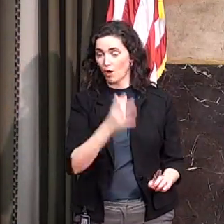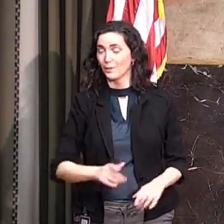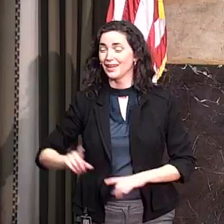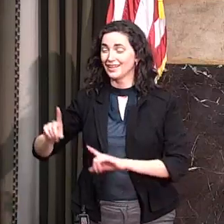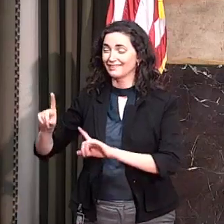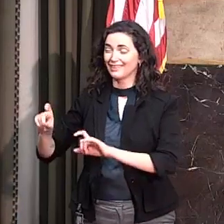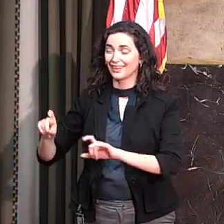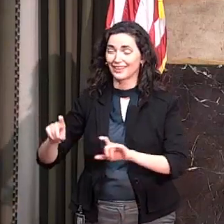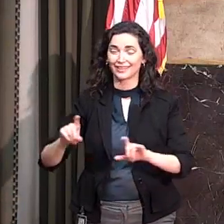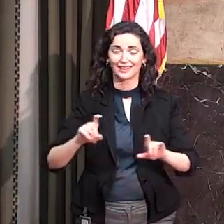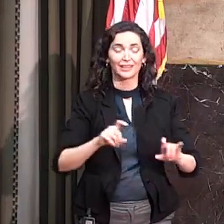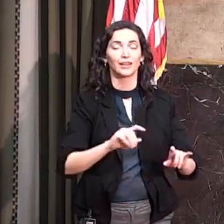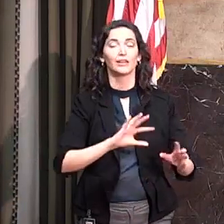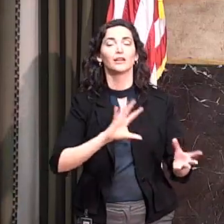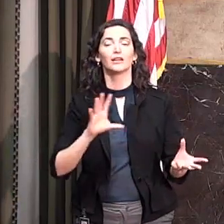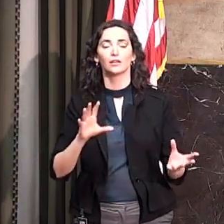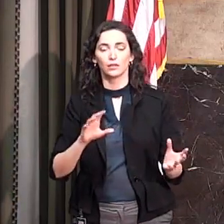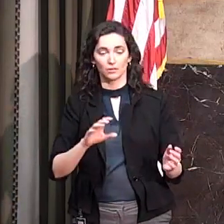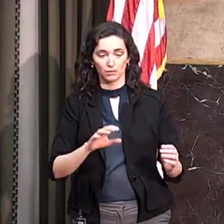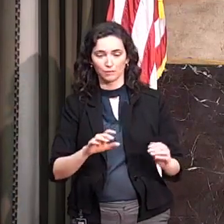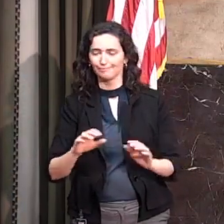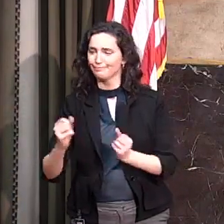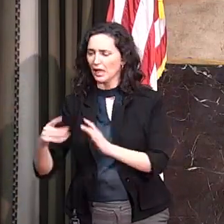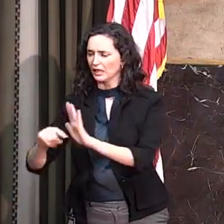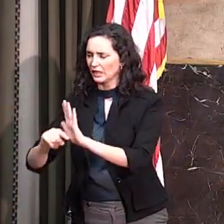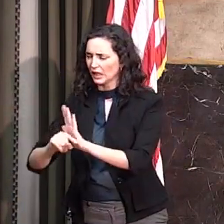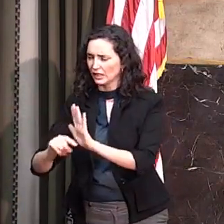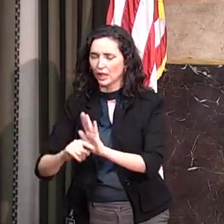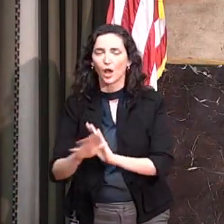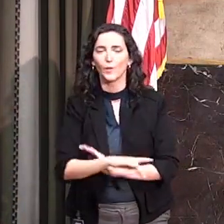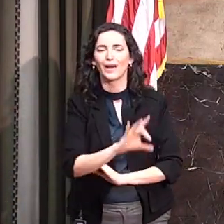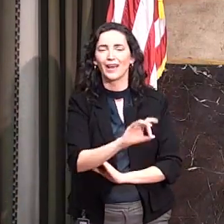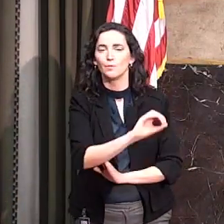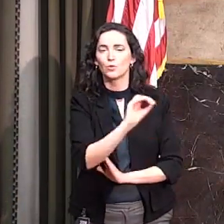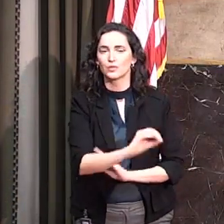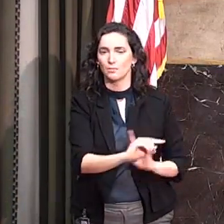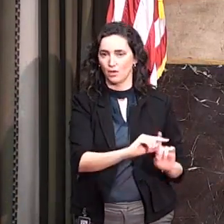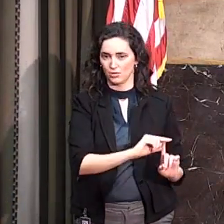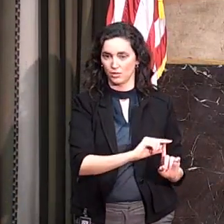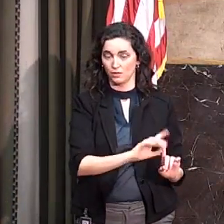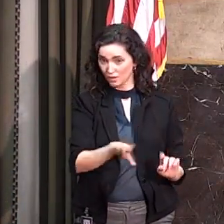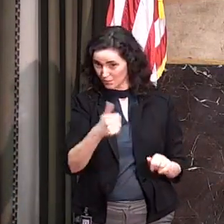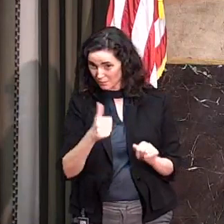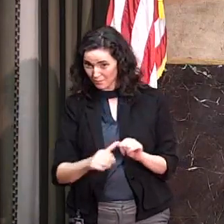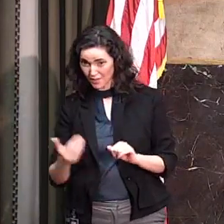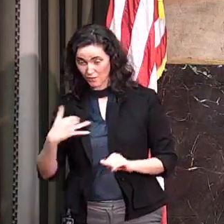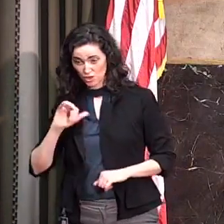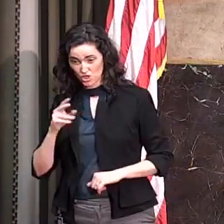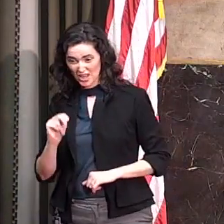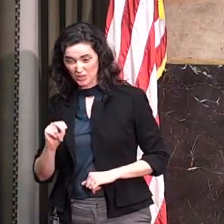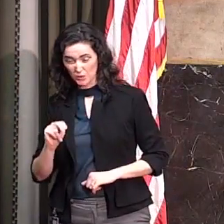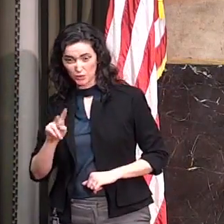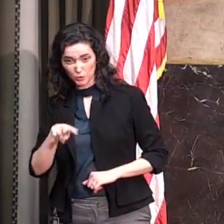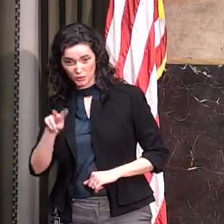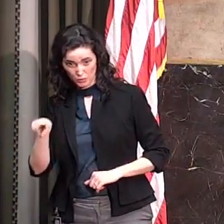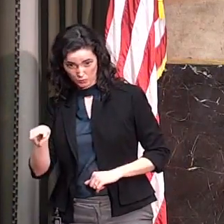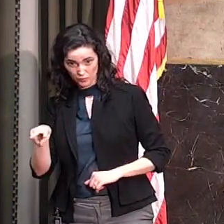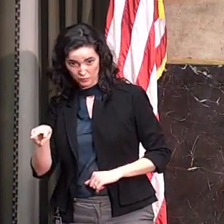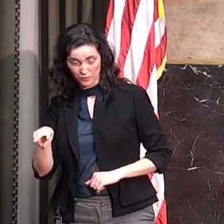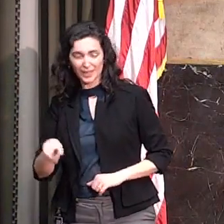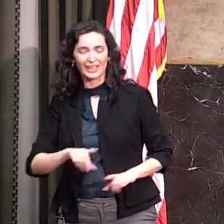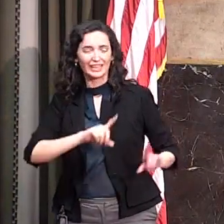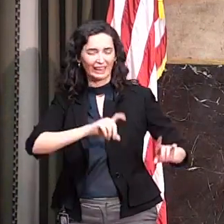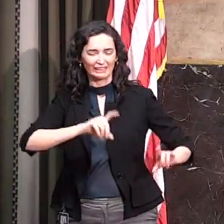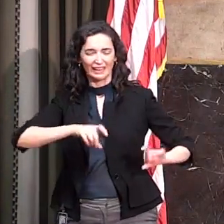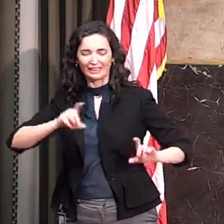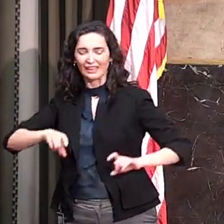those were positive. There was a time in January, right around January 22nd, when 35% of